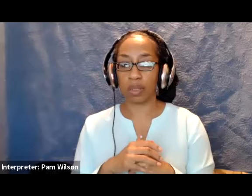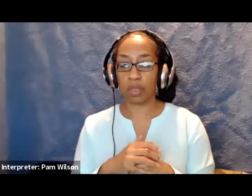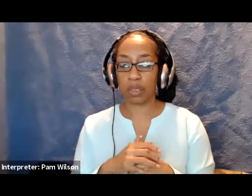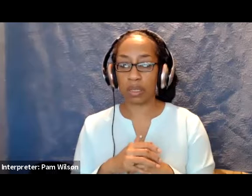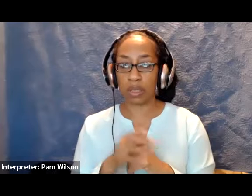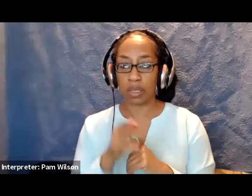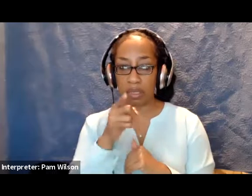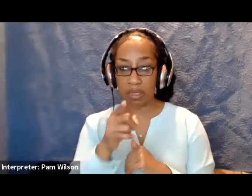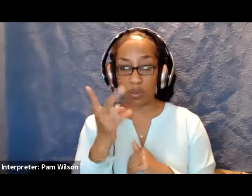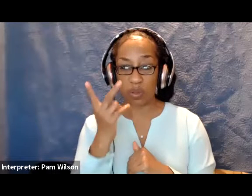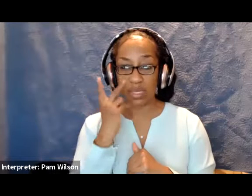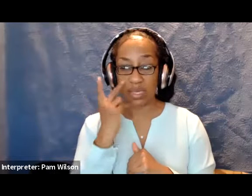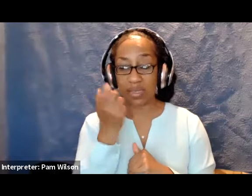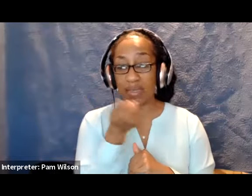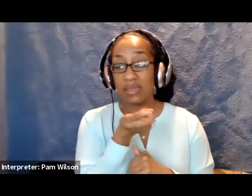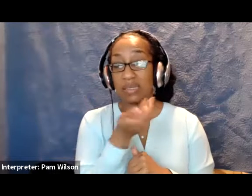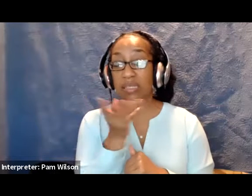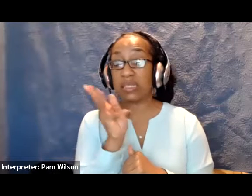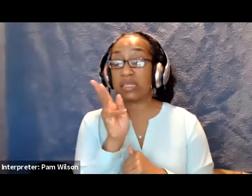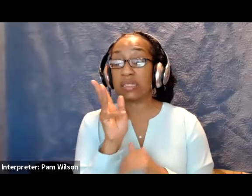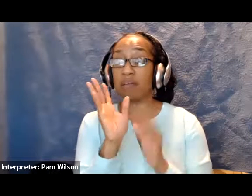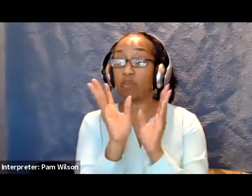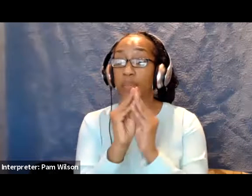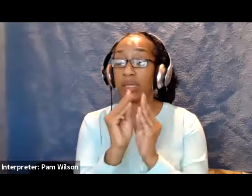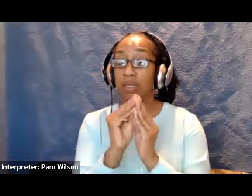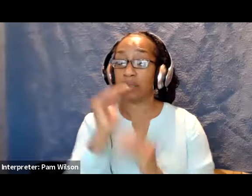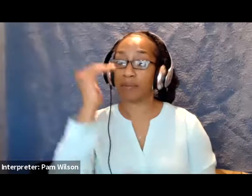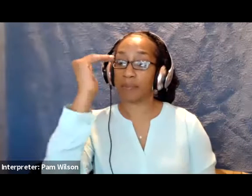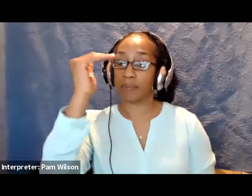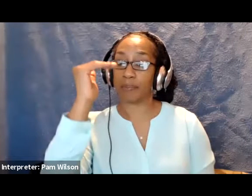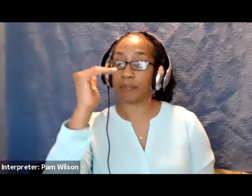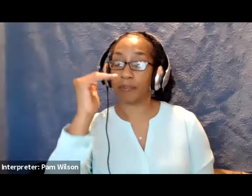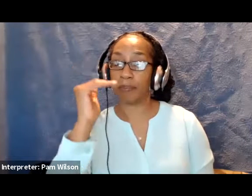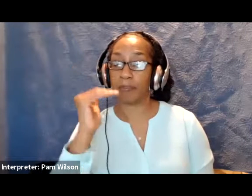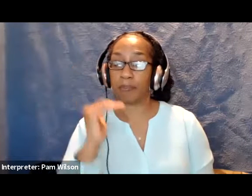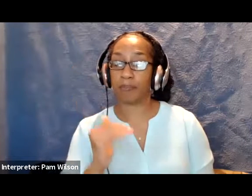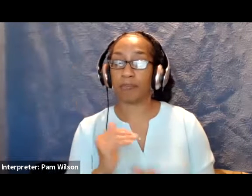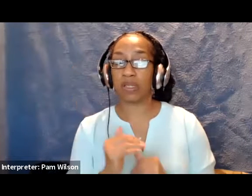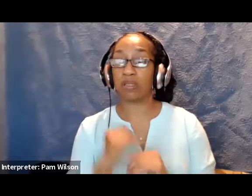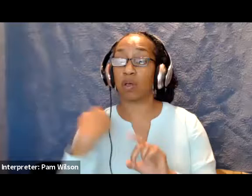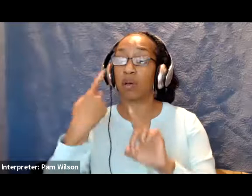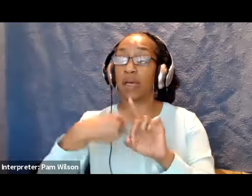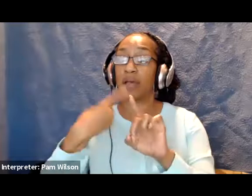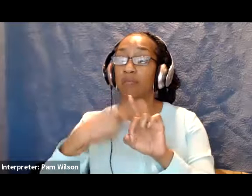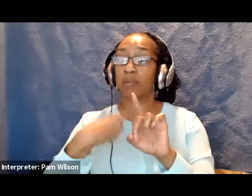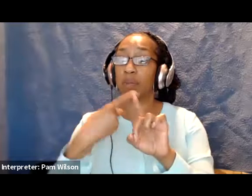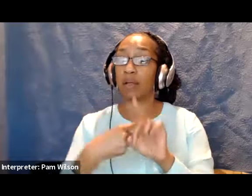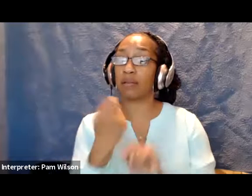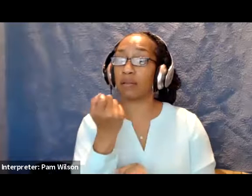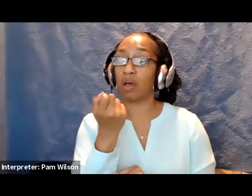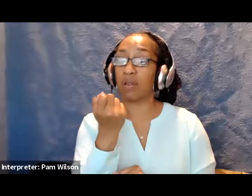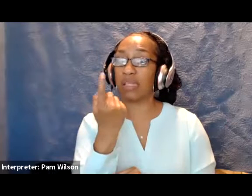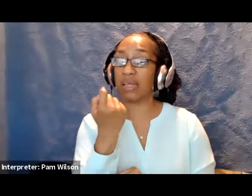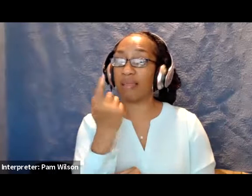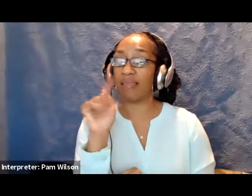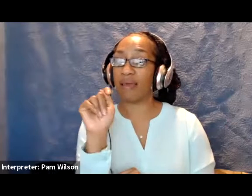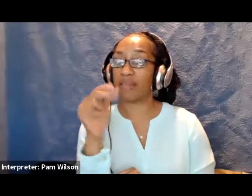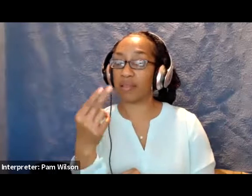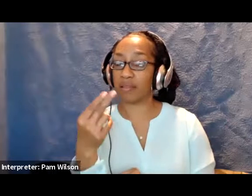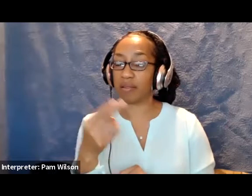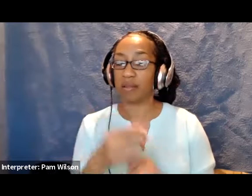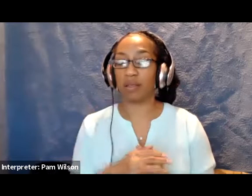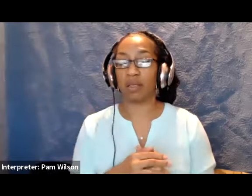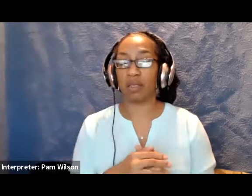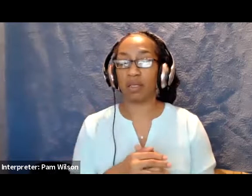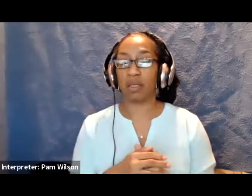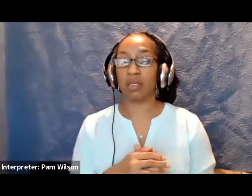meetings. So it's going to be, again, on the 11th of each month. So they ask you to download and import